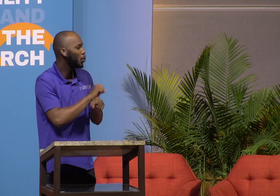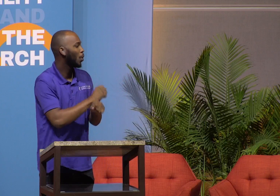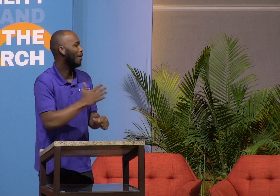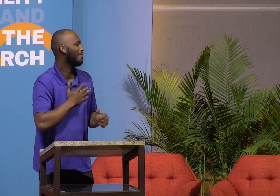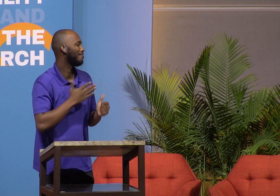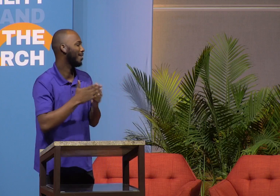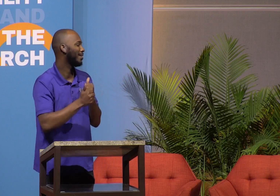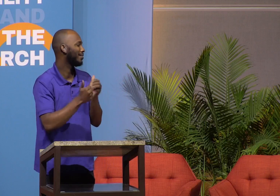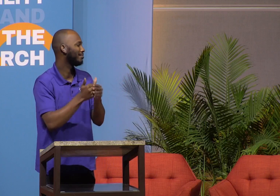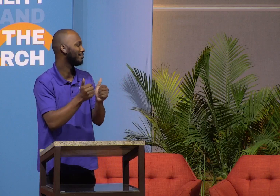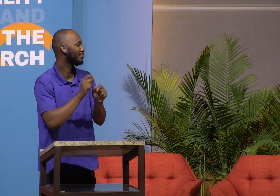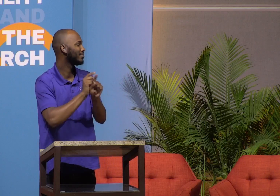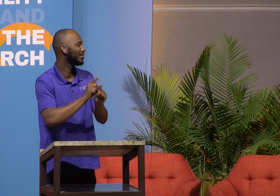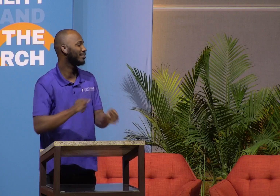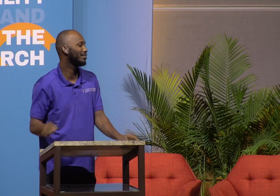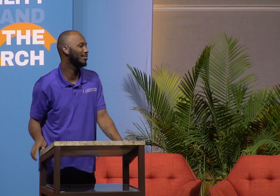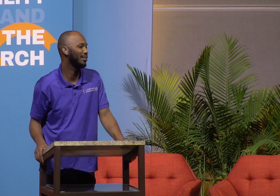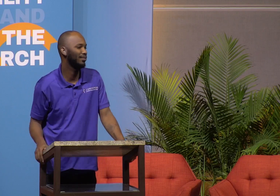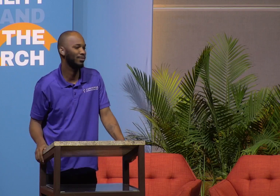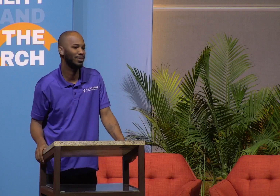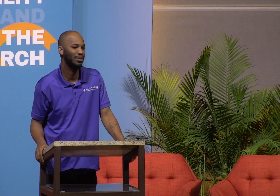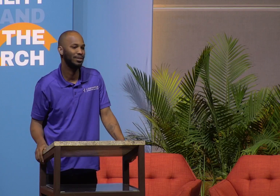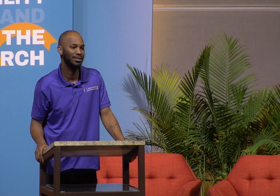world that you are my disciples.